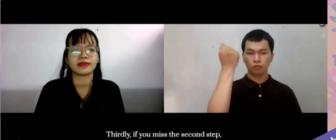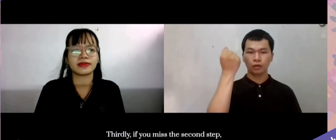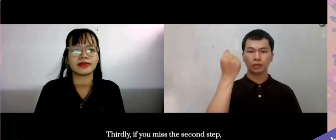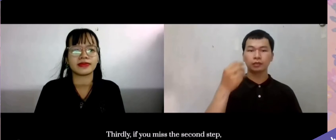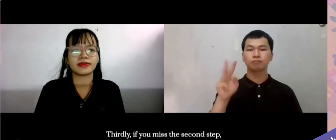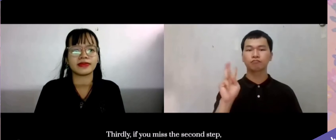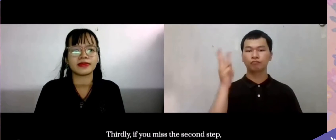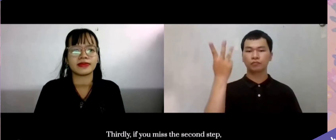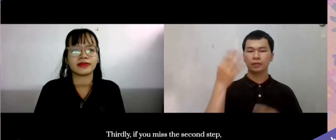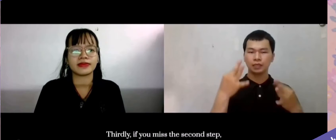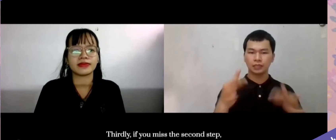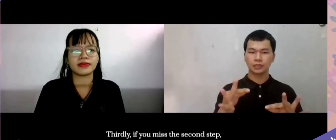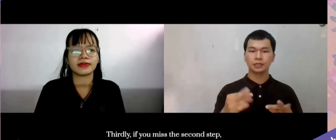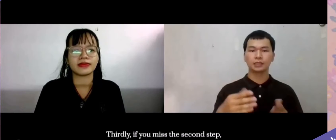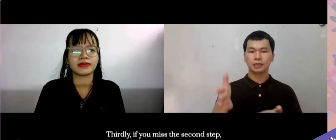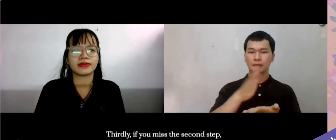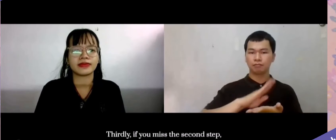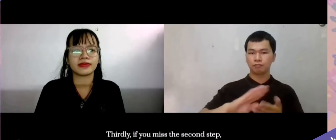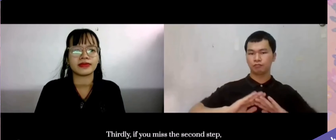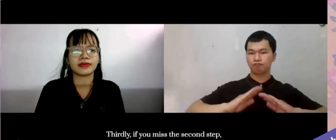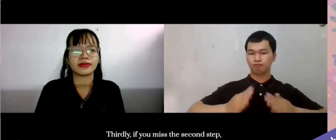thirdly if you miss the second step